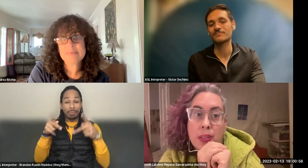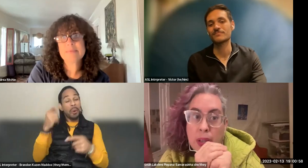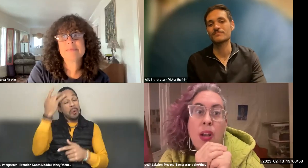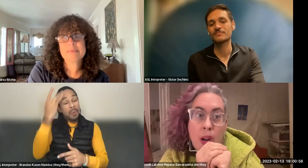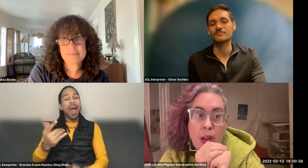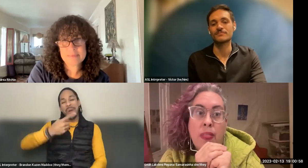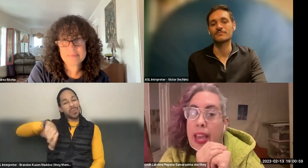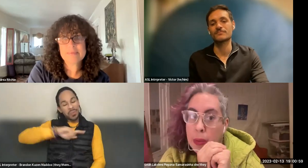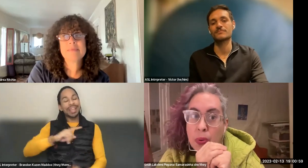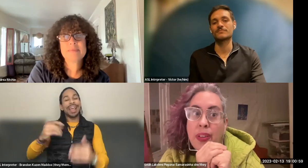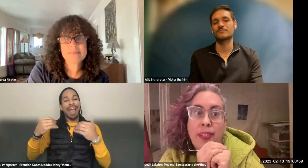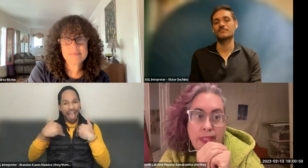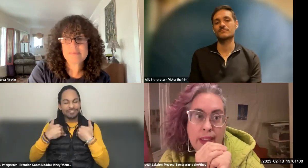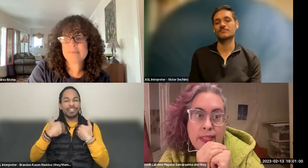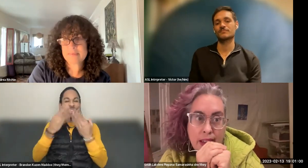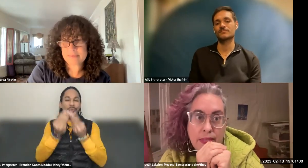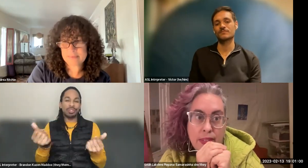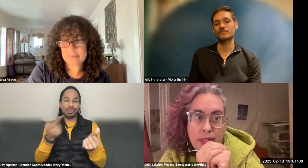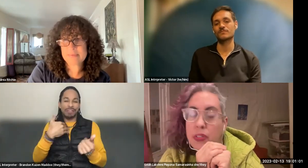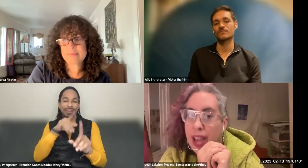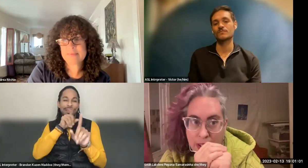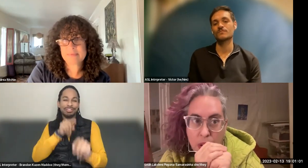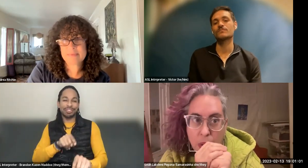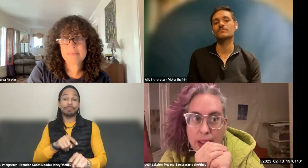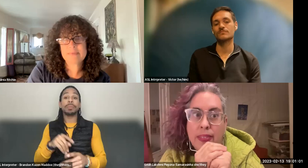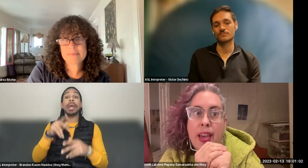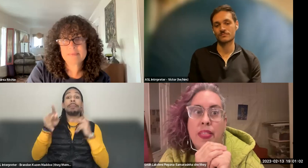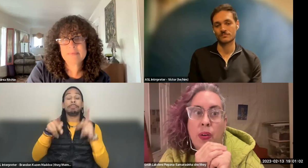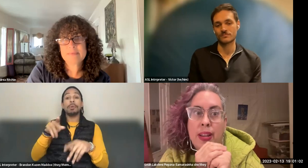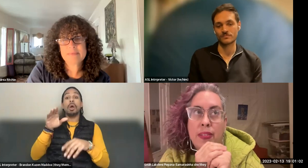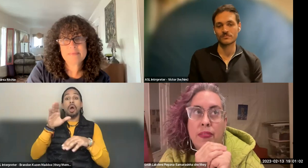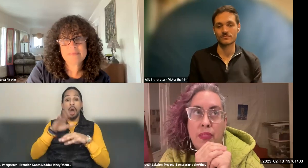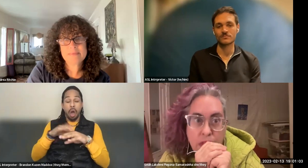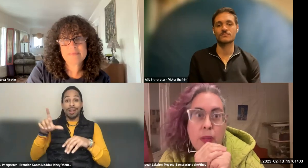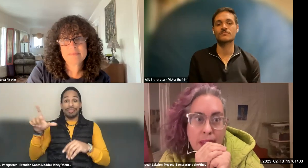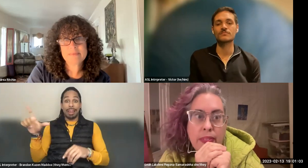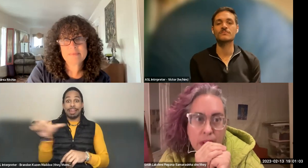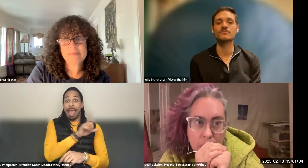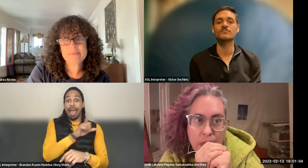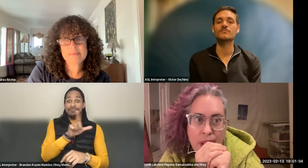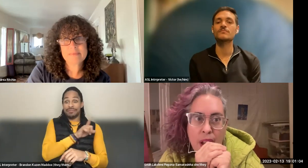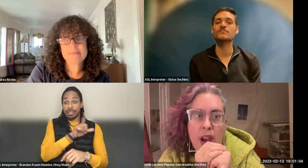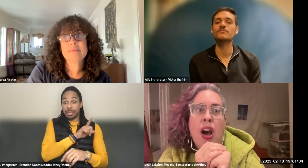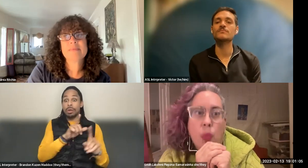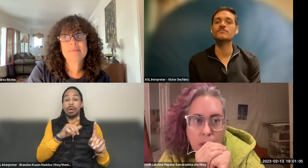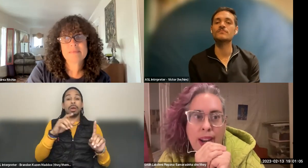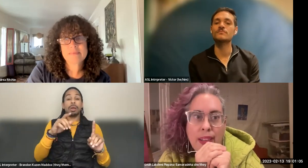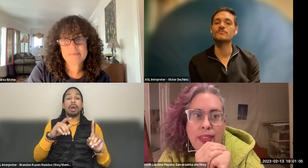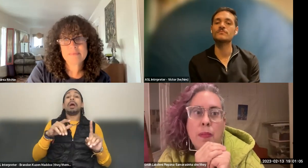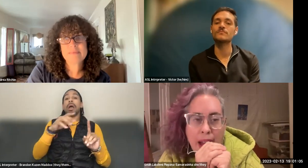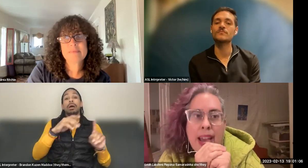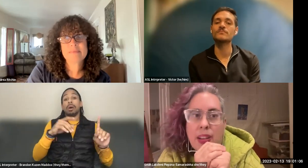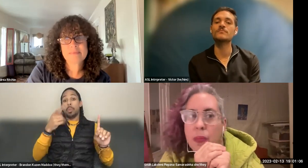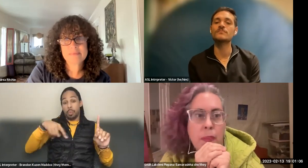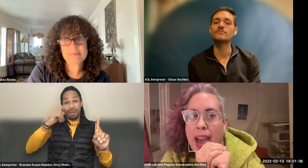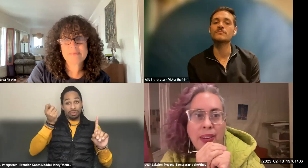people, including on the abled and sane left, do not know is that there is 50+ years of